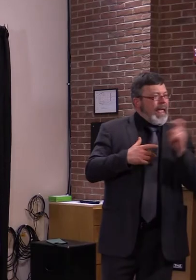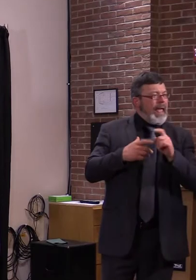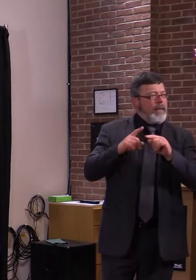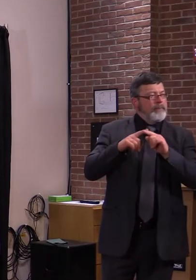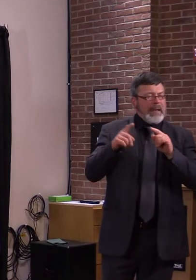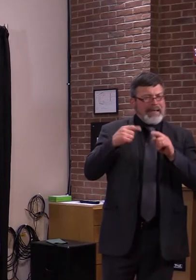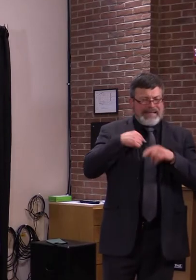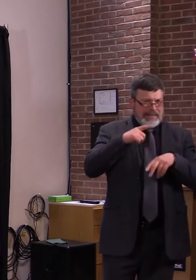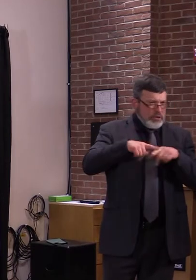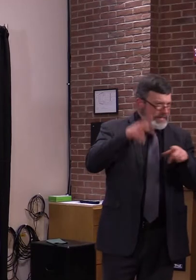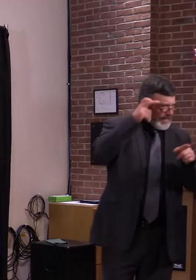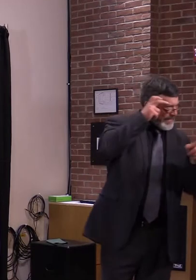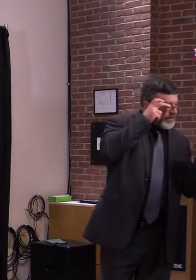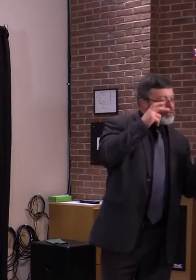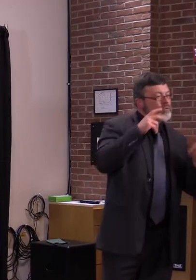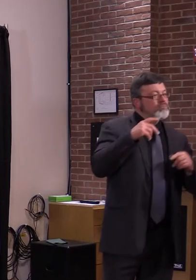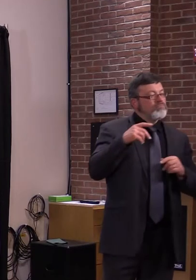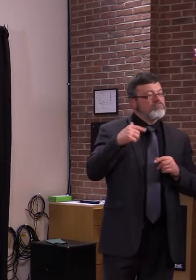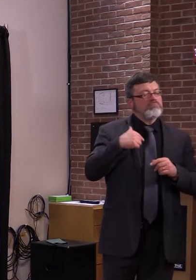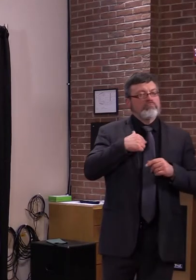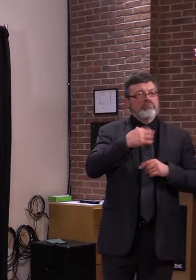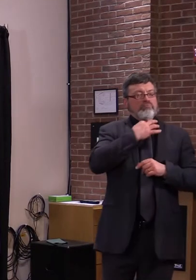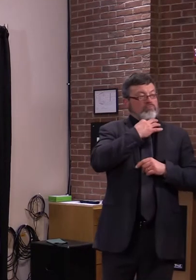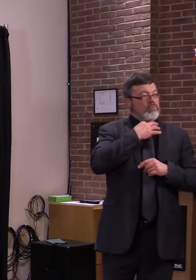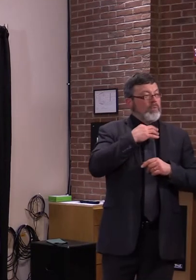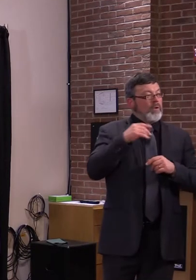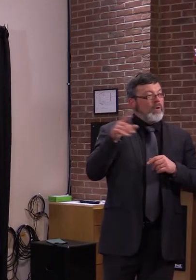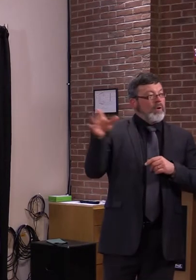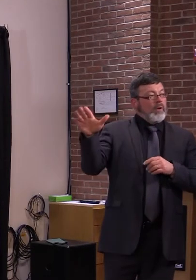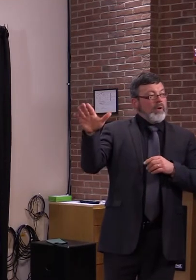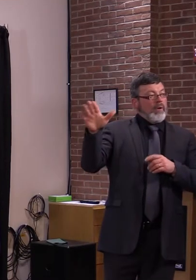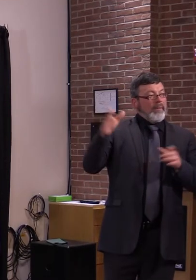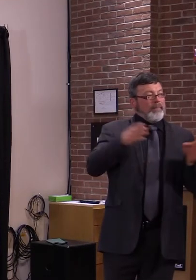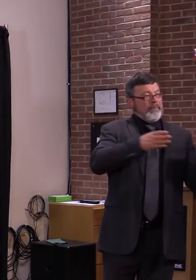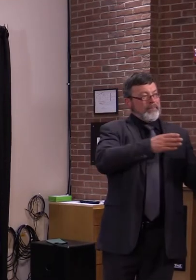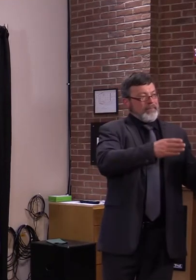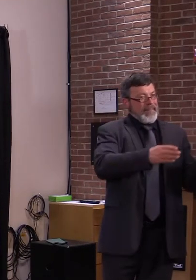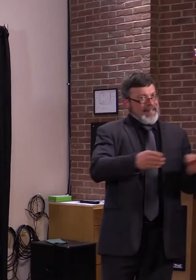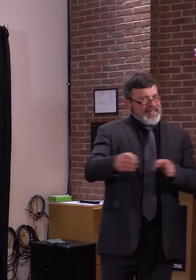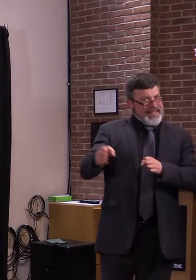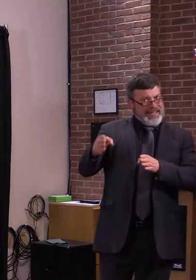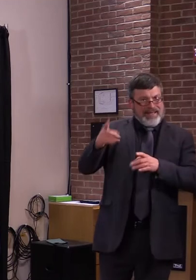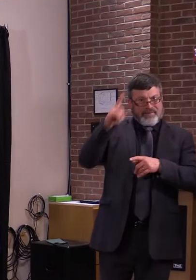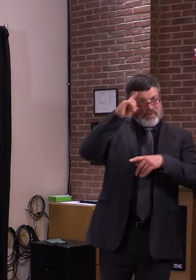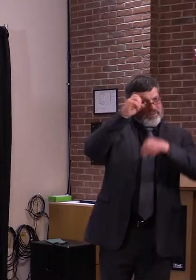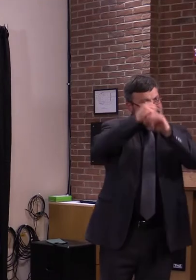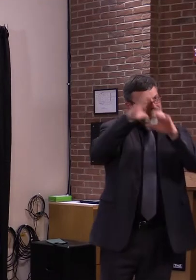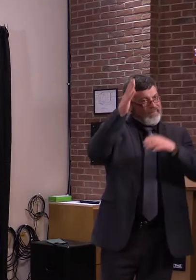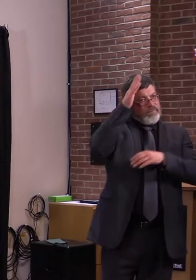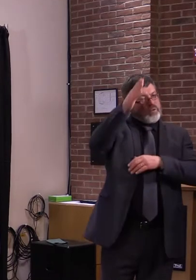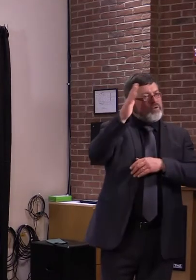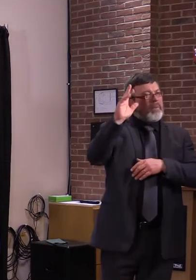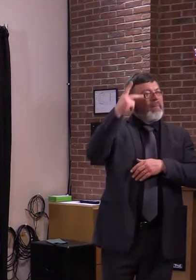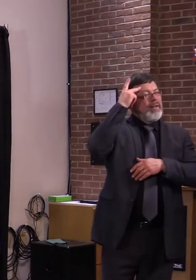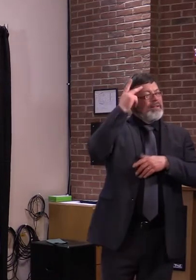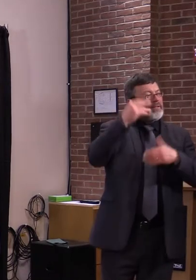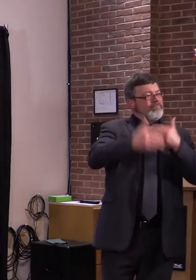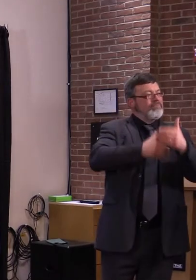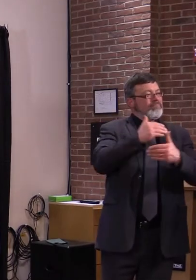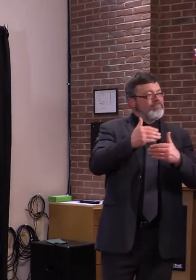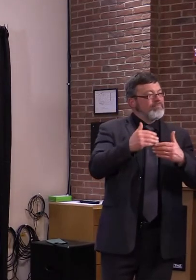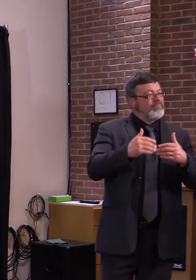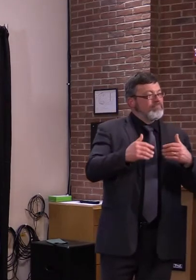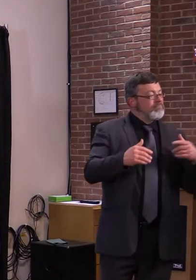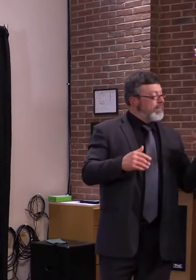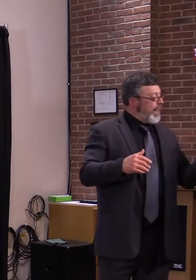question. When are we going to hear about your political plans? That was a question by Calvin, so you'll have to ask